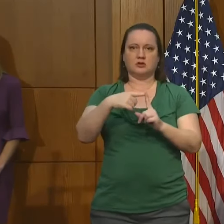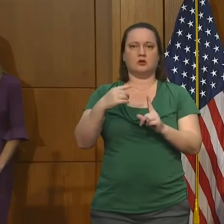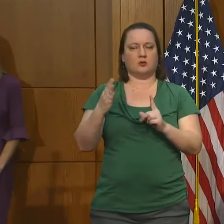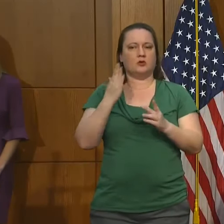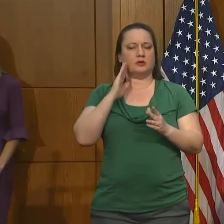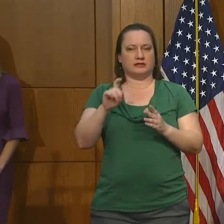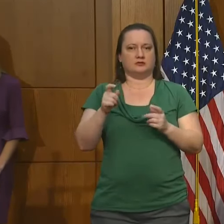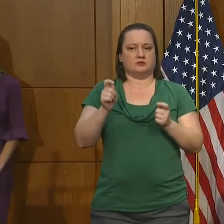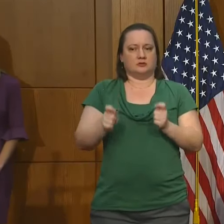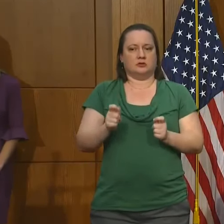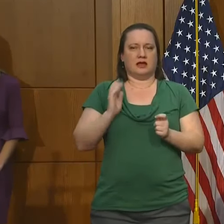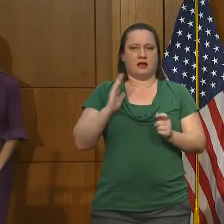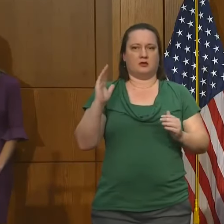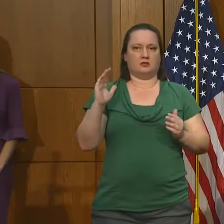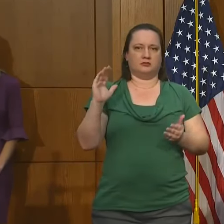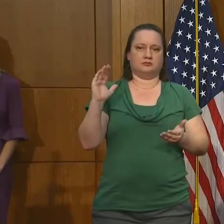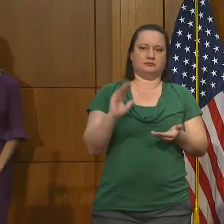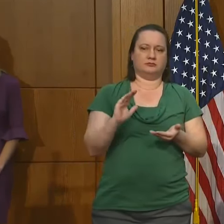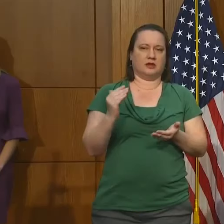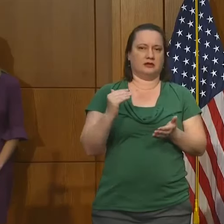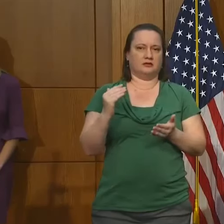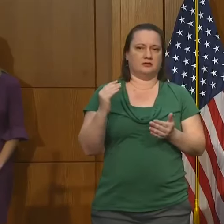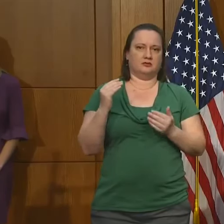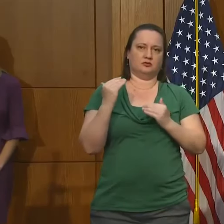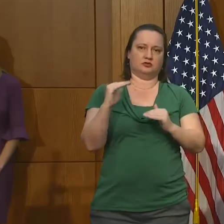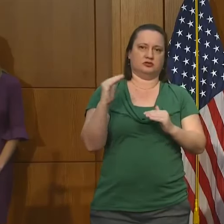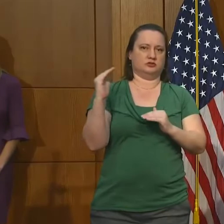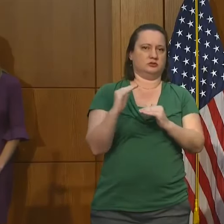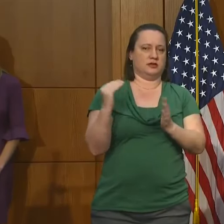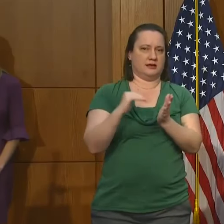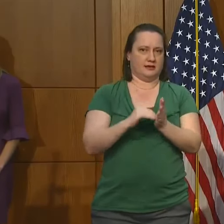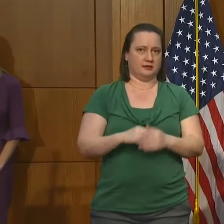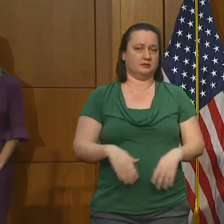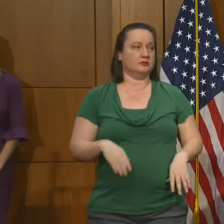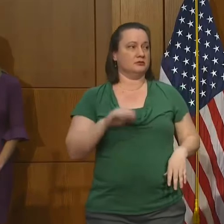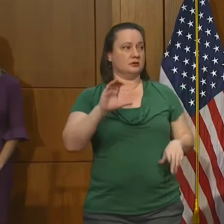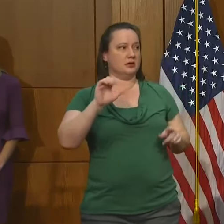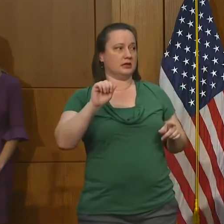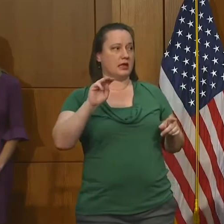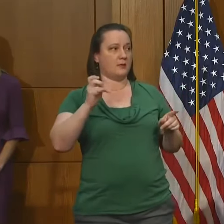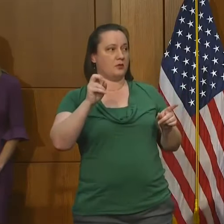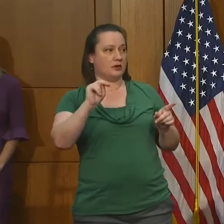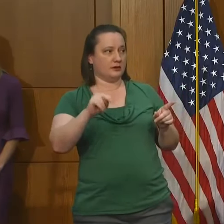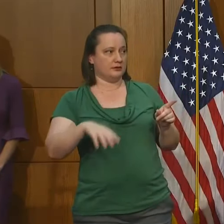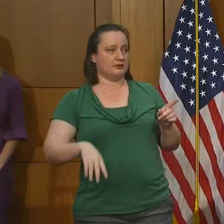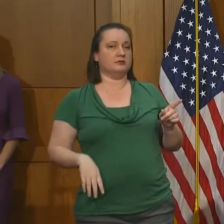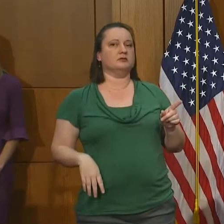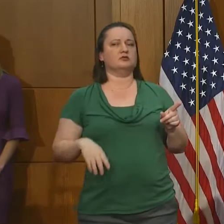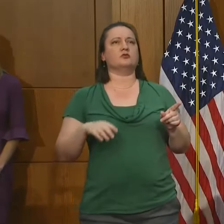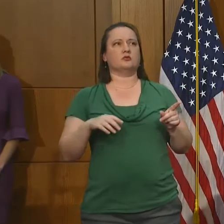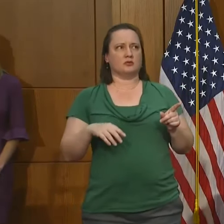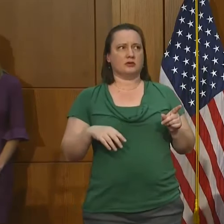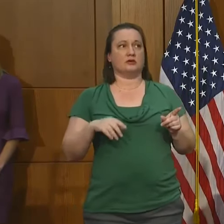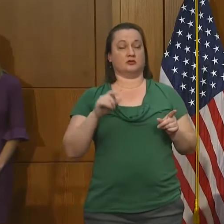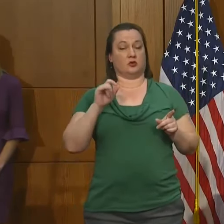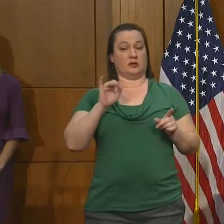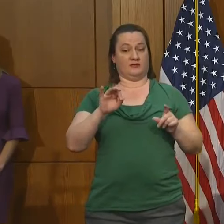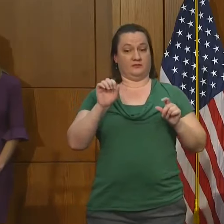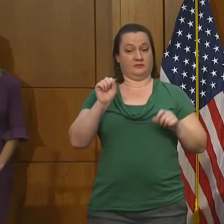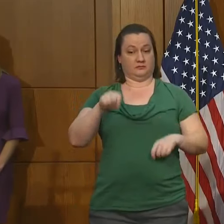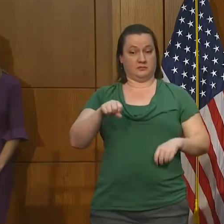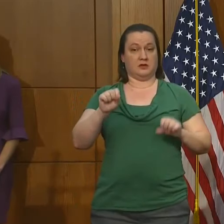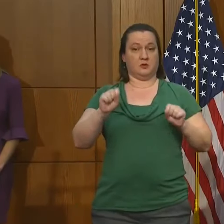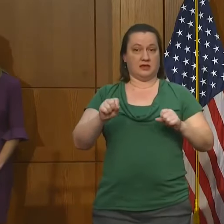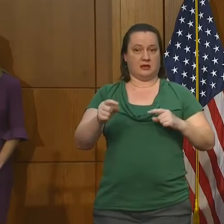restrictions. Regarding that potentially putting back in the restrictions, what are the benchmarks, if you have set them, of, if it